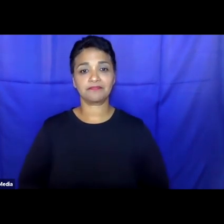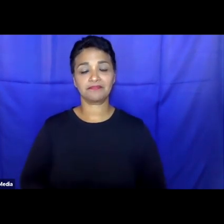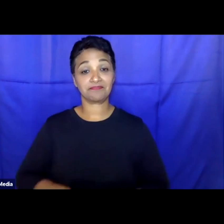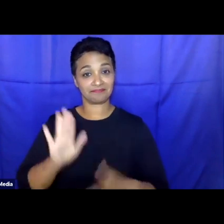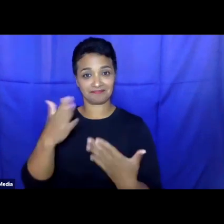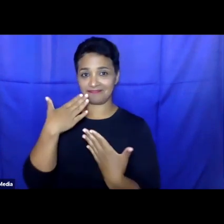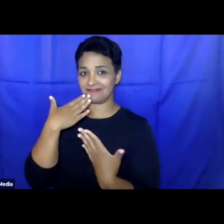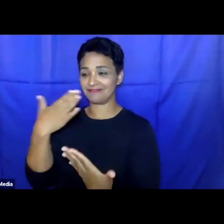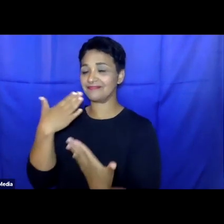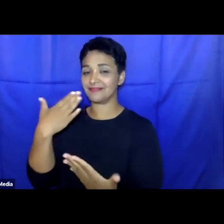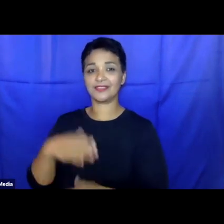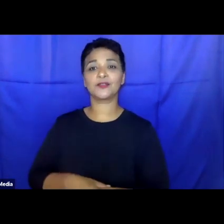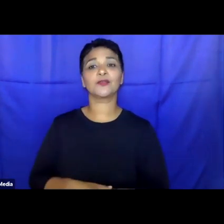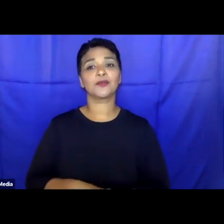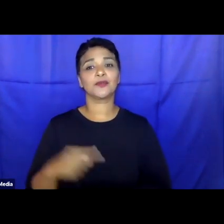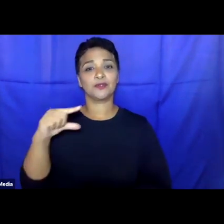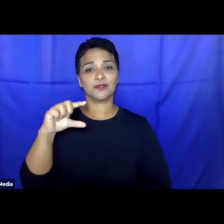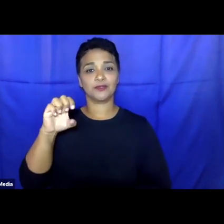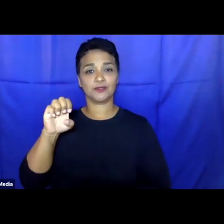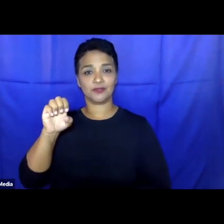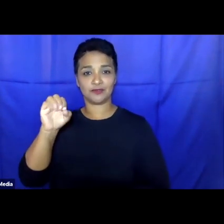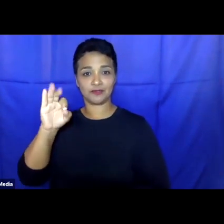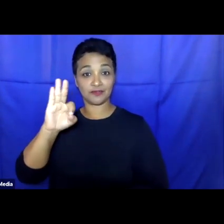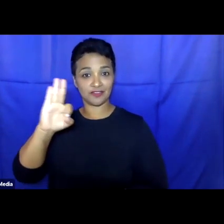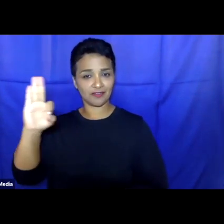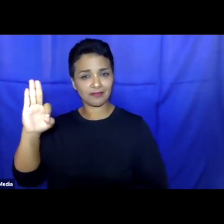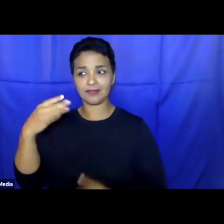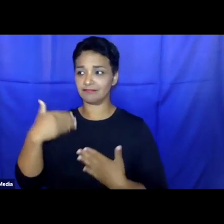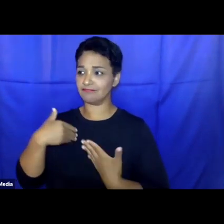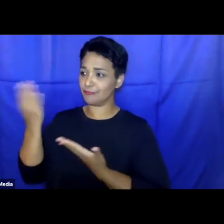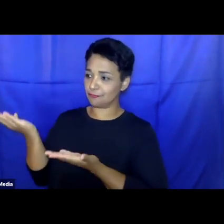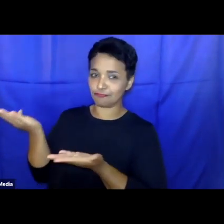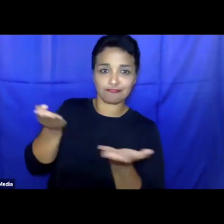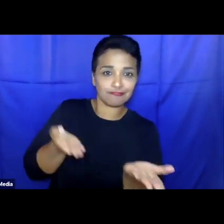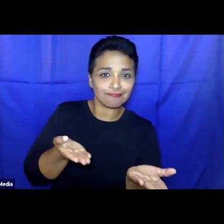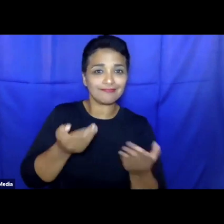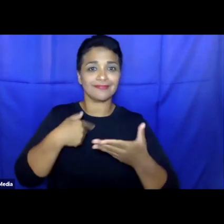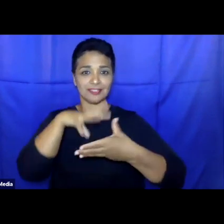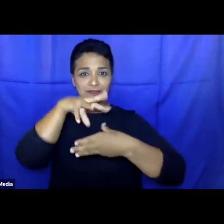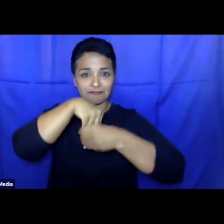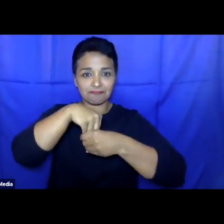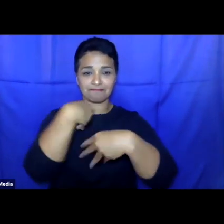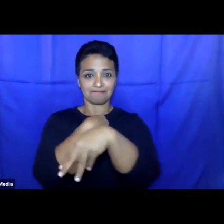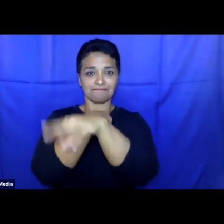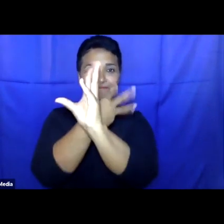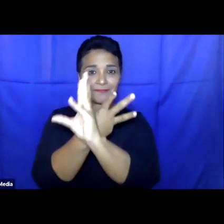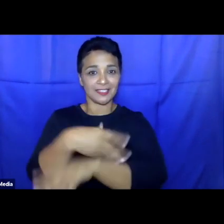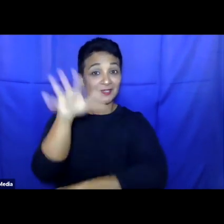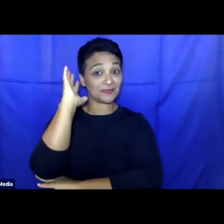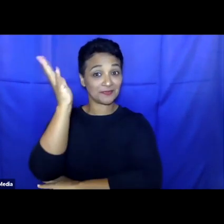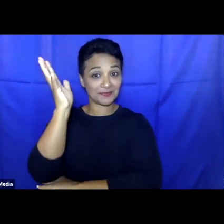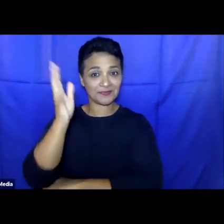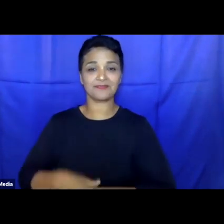This is great. Thank you so much, Geoff, for inviting me to join this session.